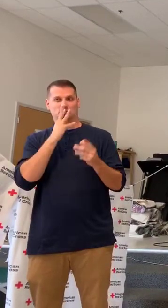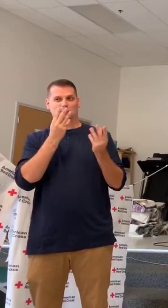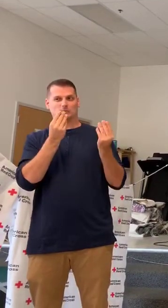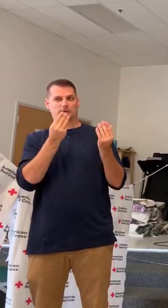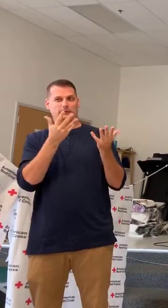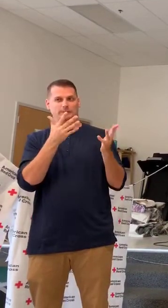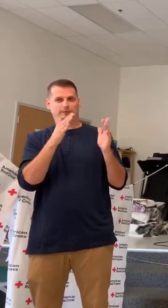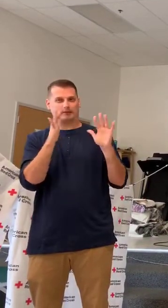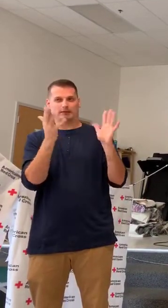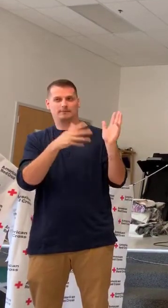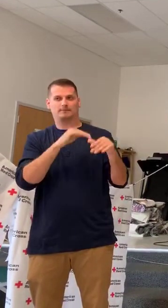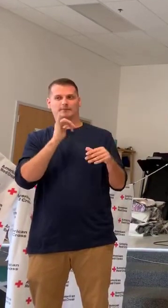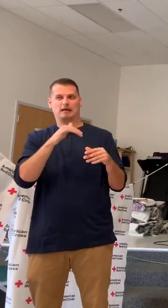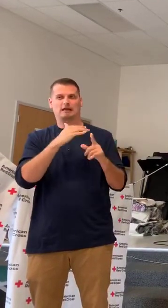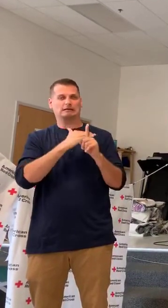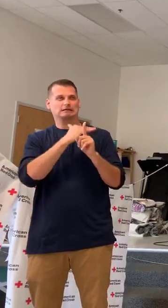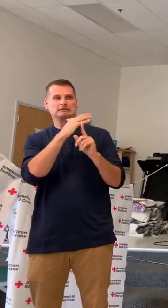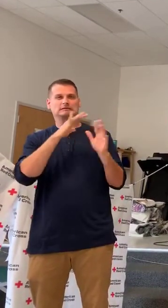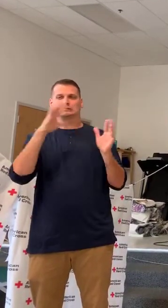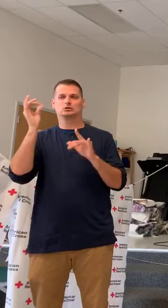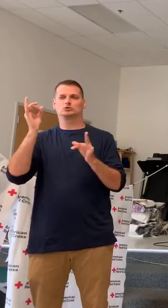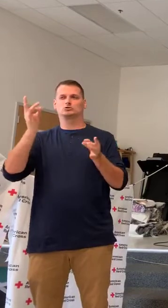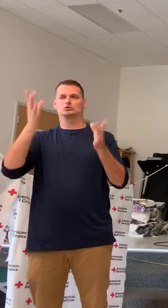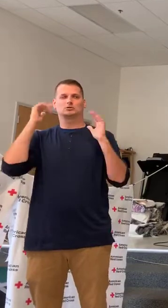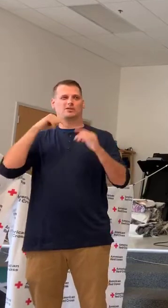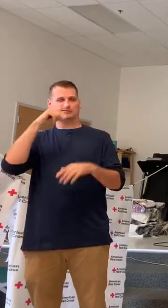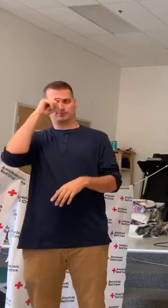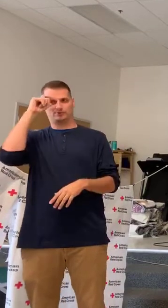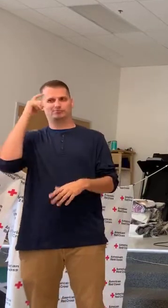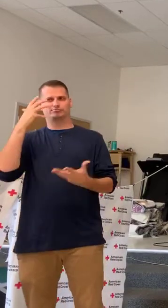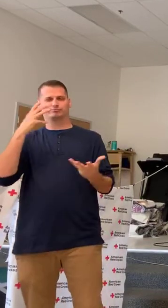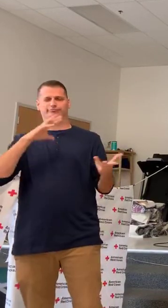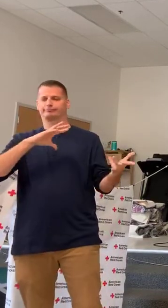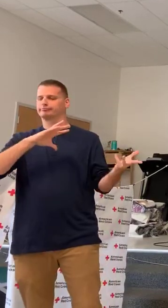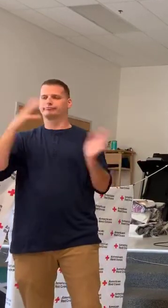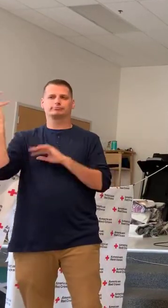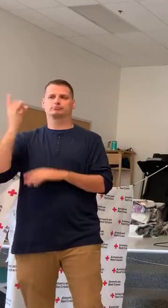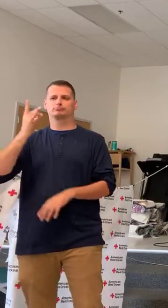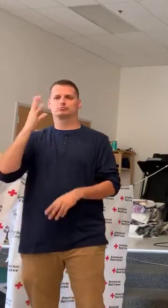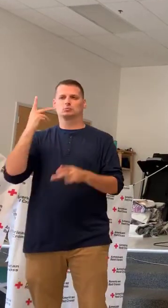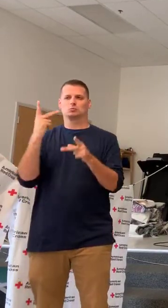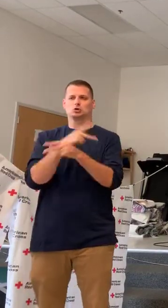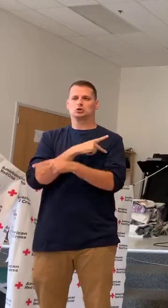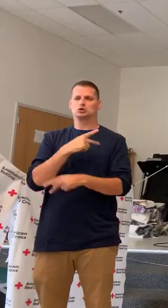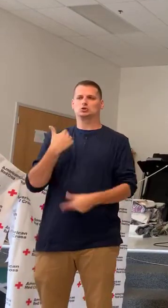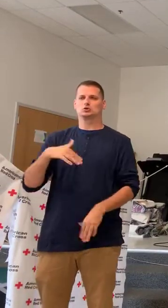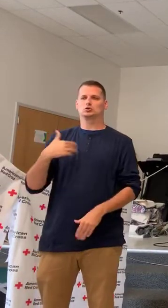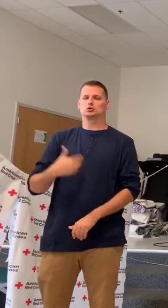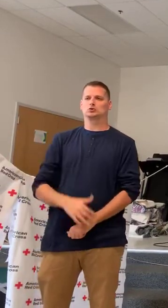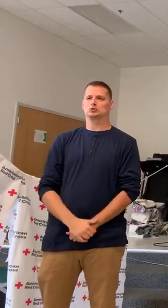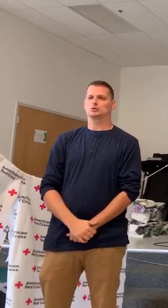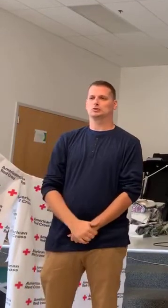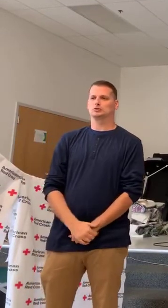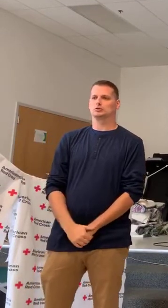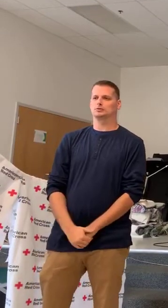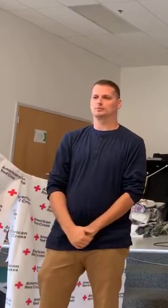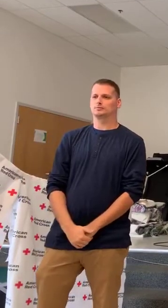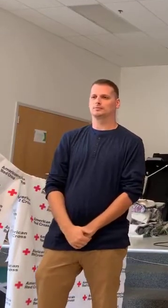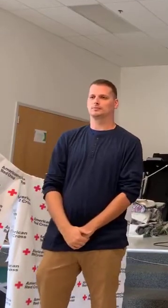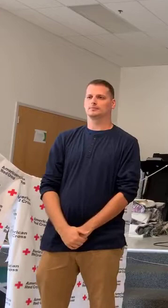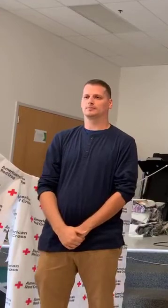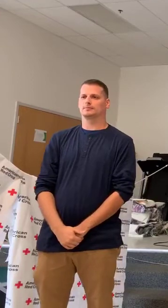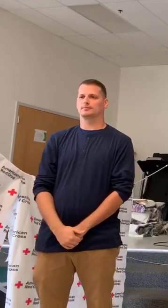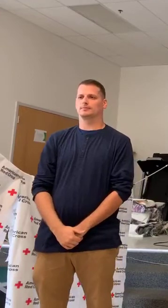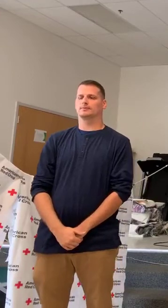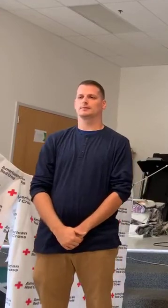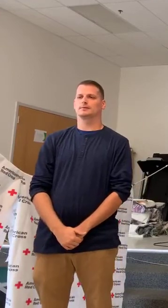ready. Forestry augmented their staff with additional people, so there was a larger than normal contingent of firefighters ready to respond. It was